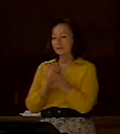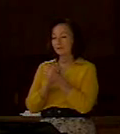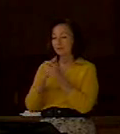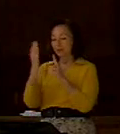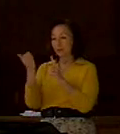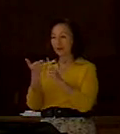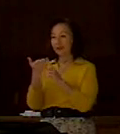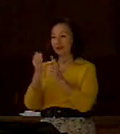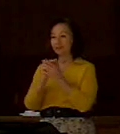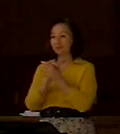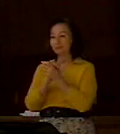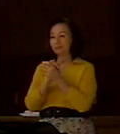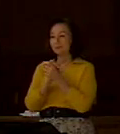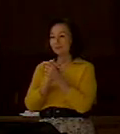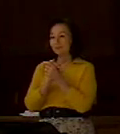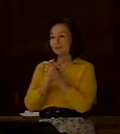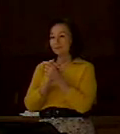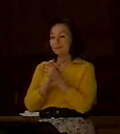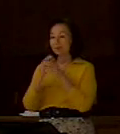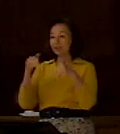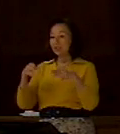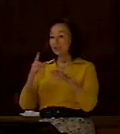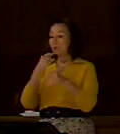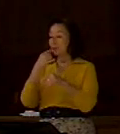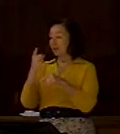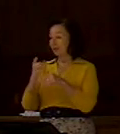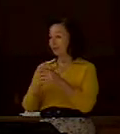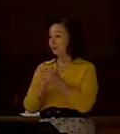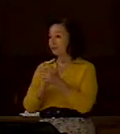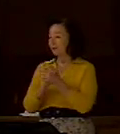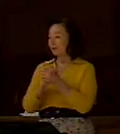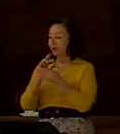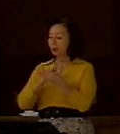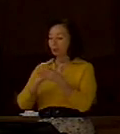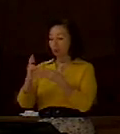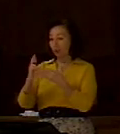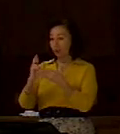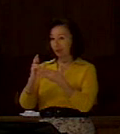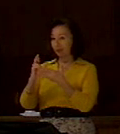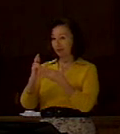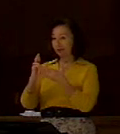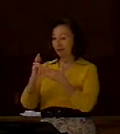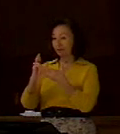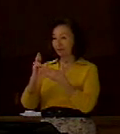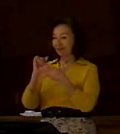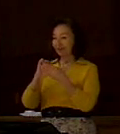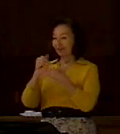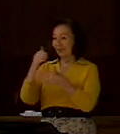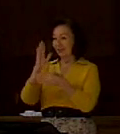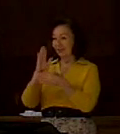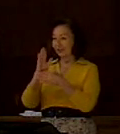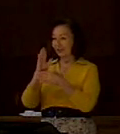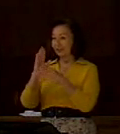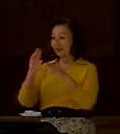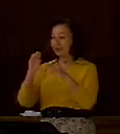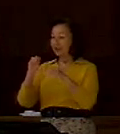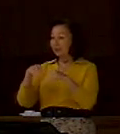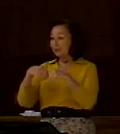persuaded. Let me say this to you. The righteousness that God imputed upon